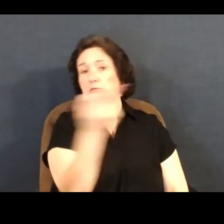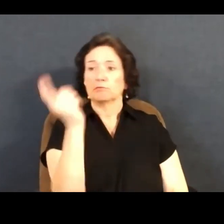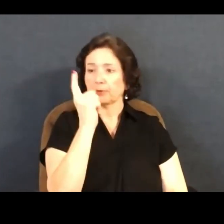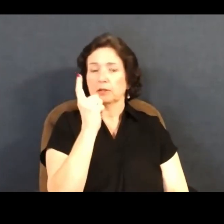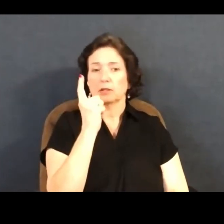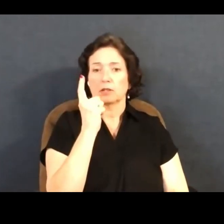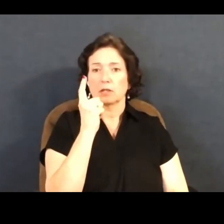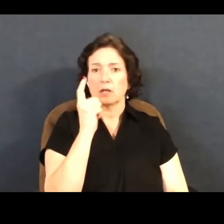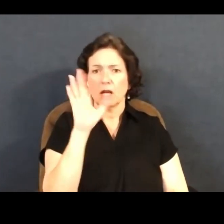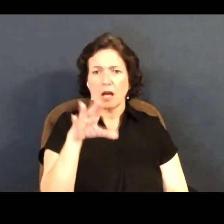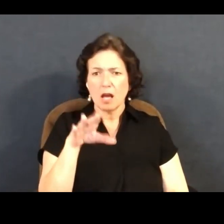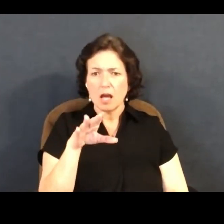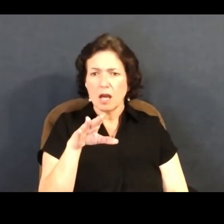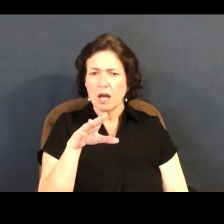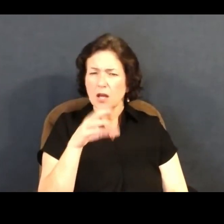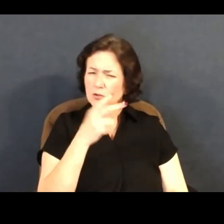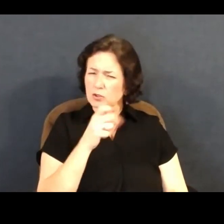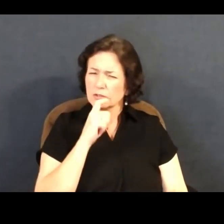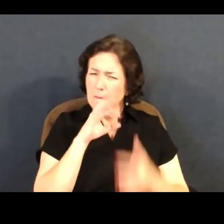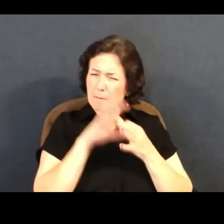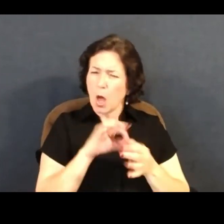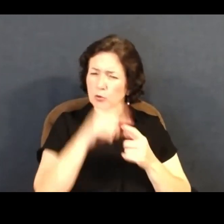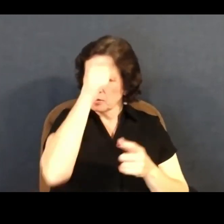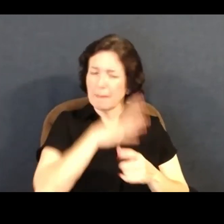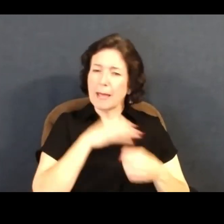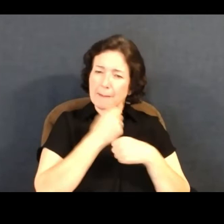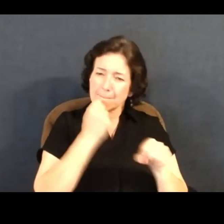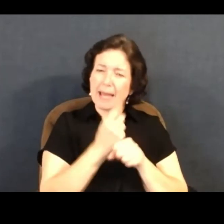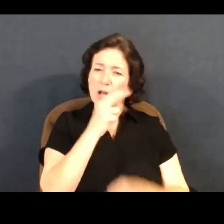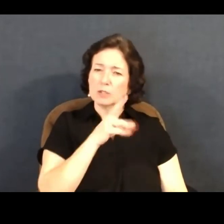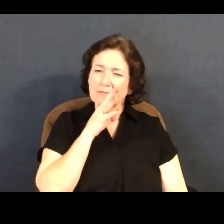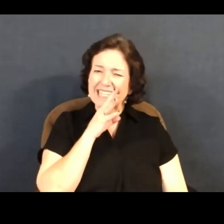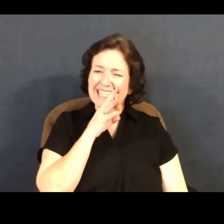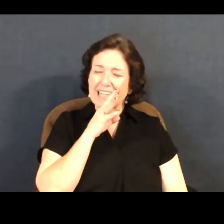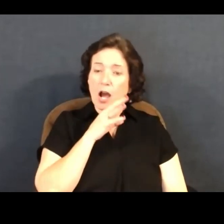and said, "Doesn't she rather belong to the man that made her speak?"